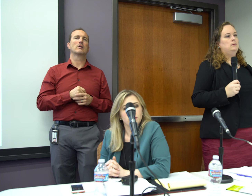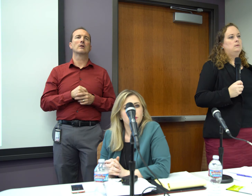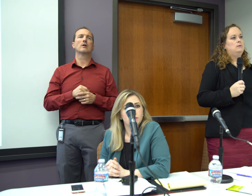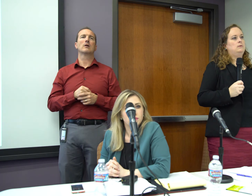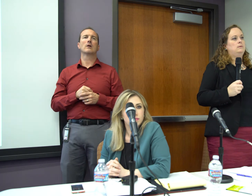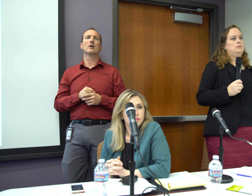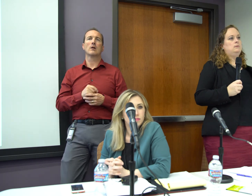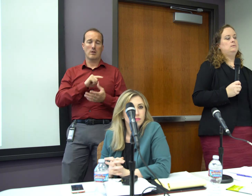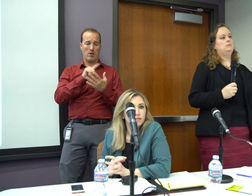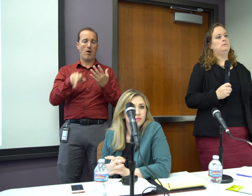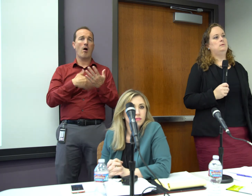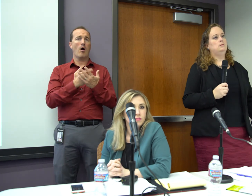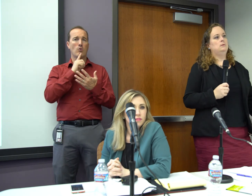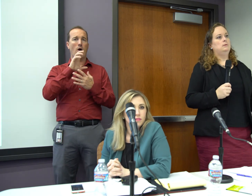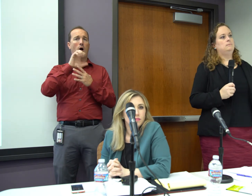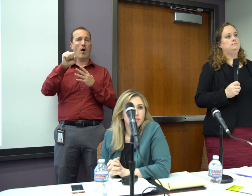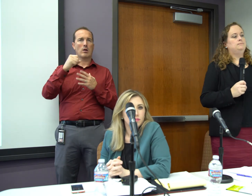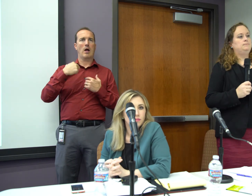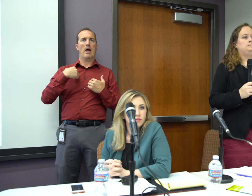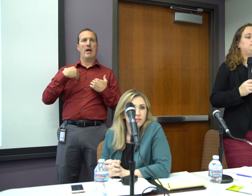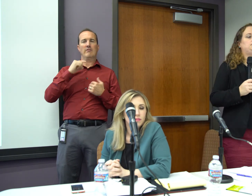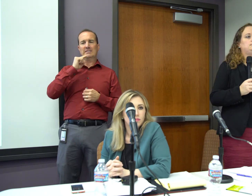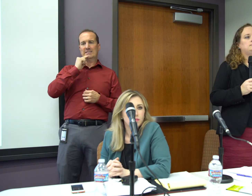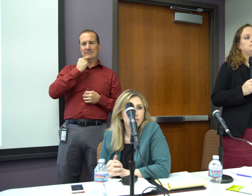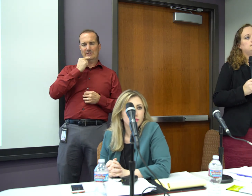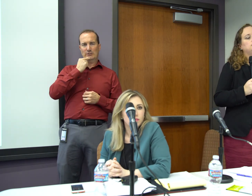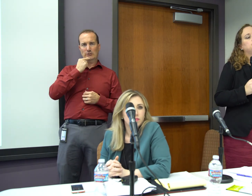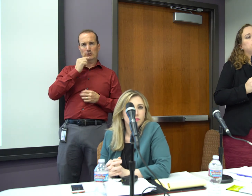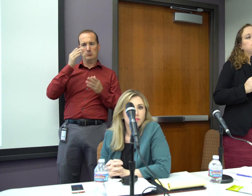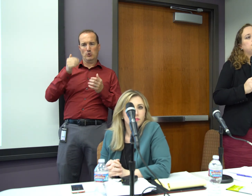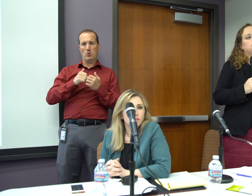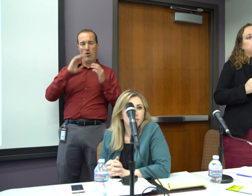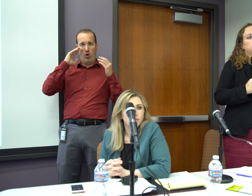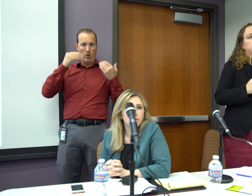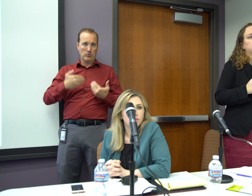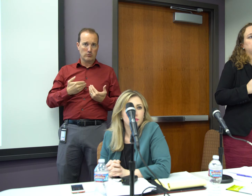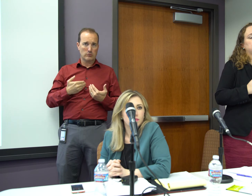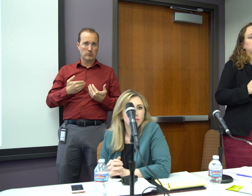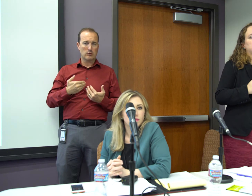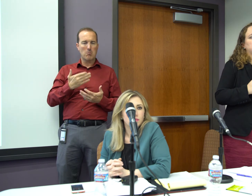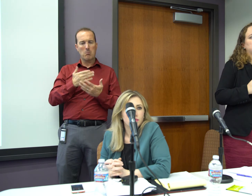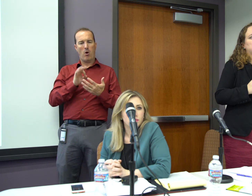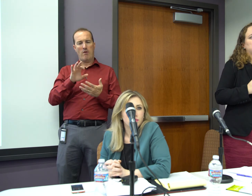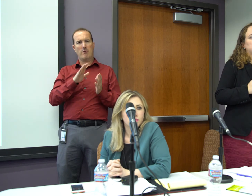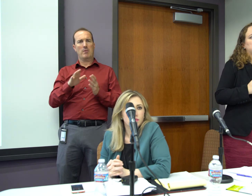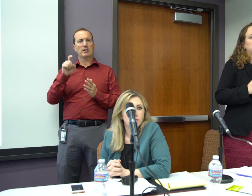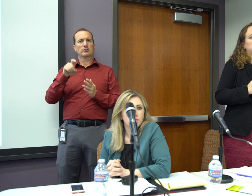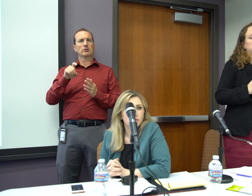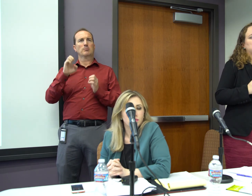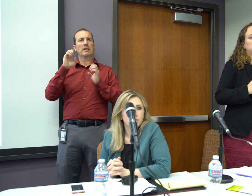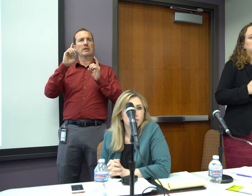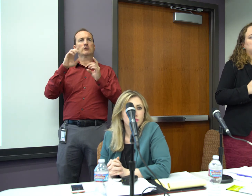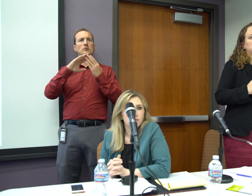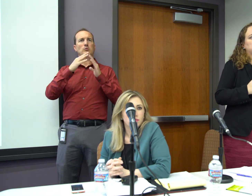of this is awesome, but I deal with a really severely affected individual with autism. And I think part of this plan should be educating